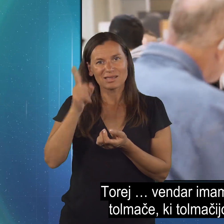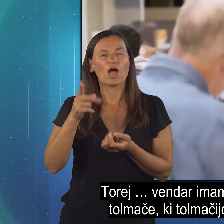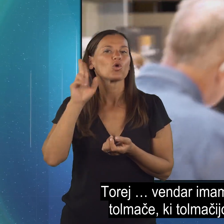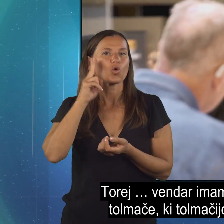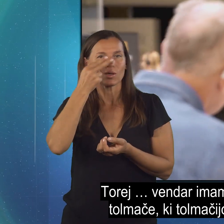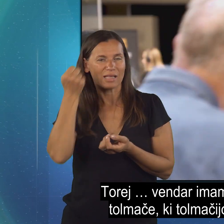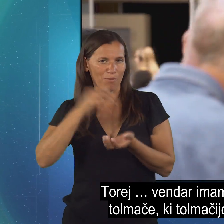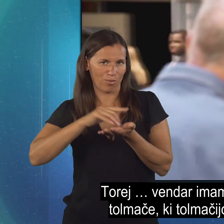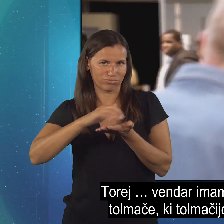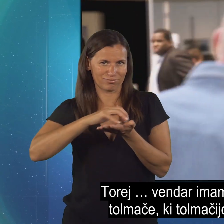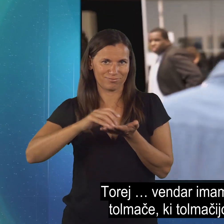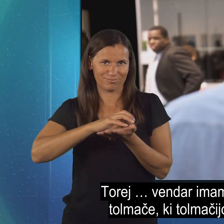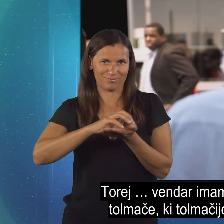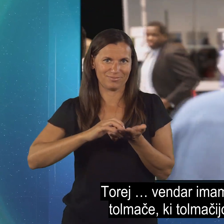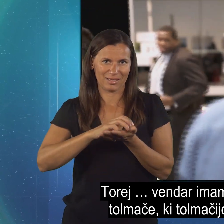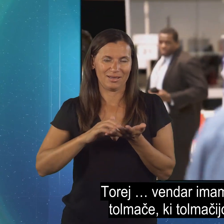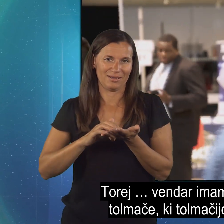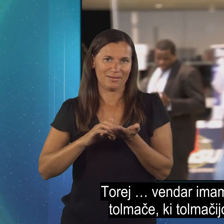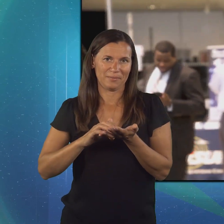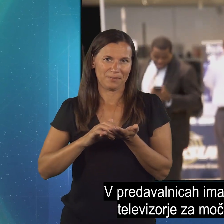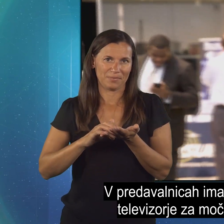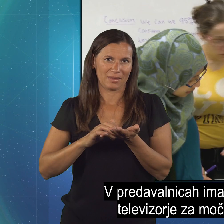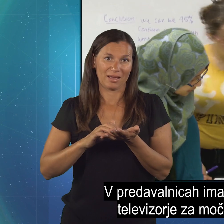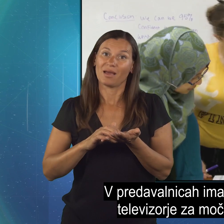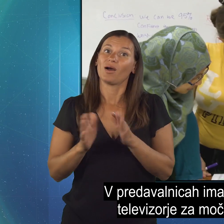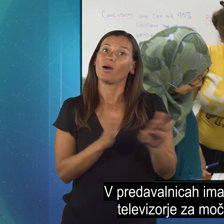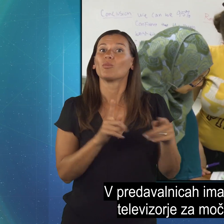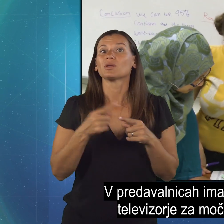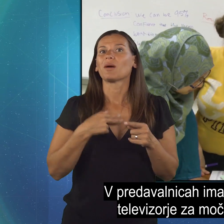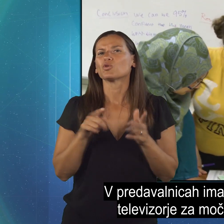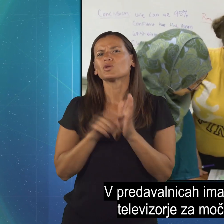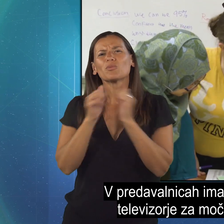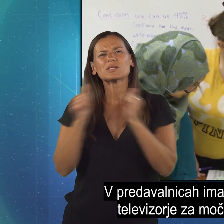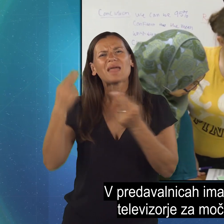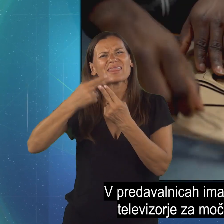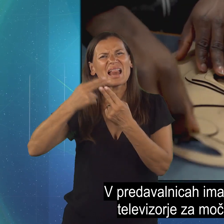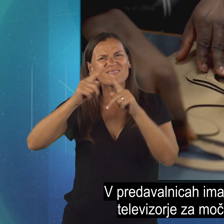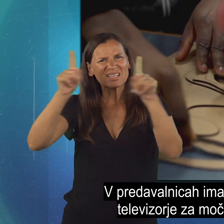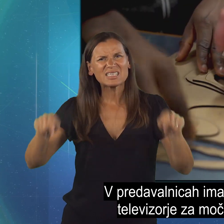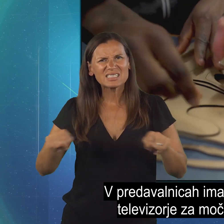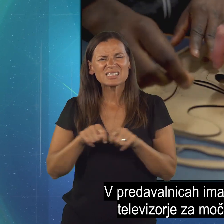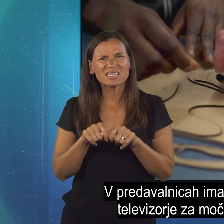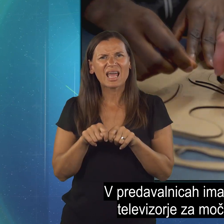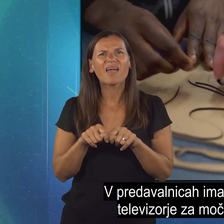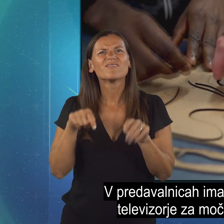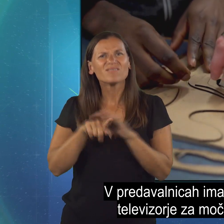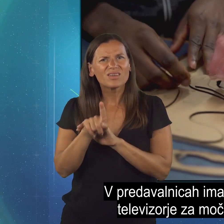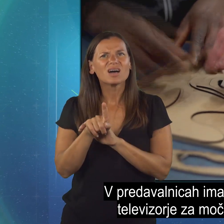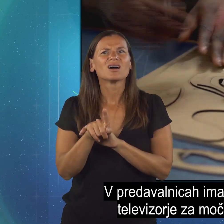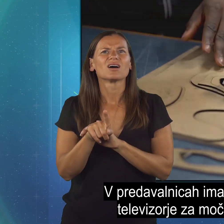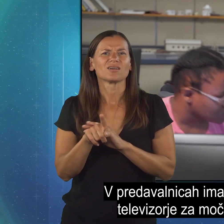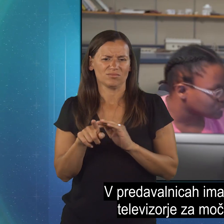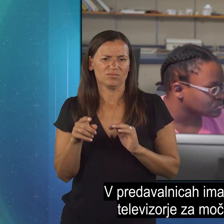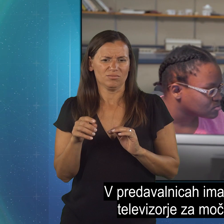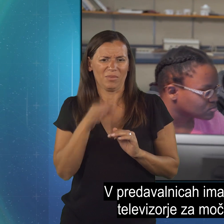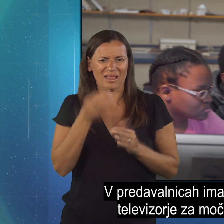will do dactylological kinds of interpreting for visually impaired students. We also have special televisions in the classrooms